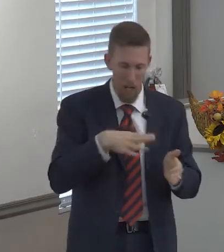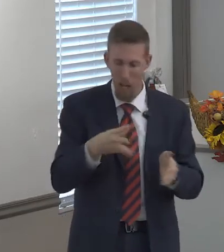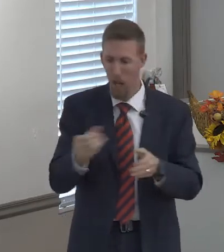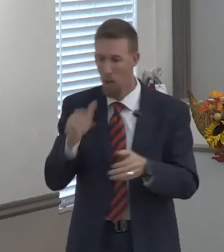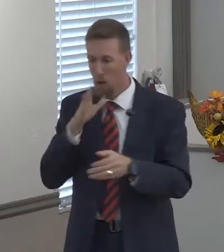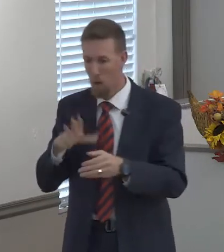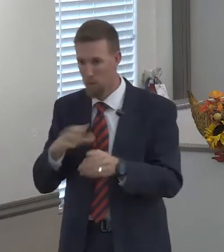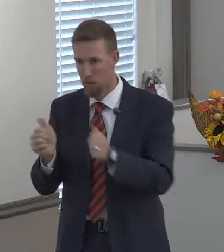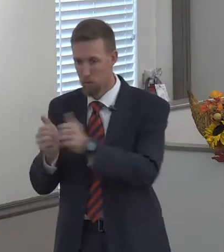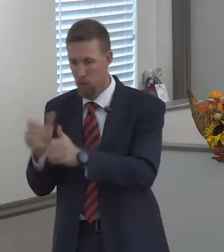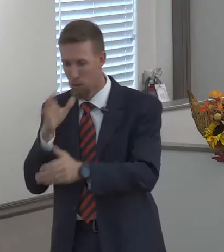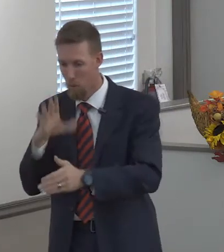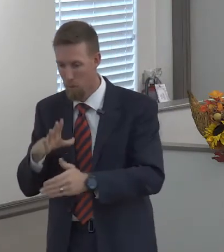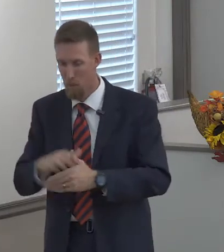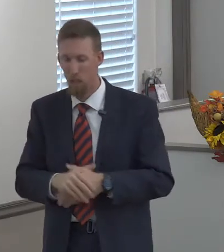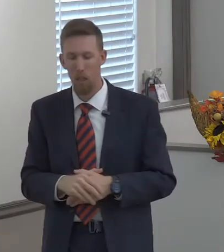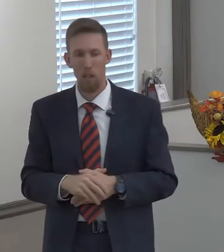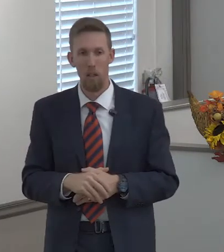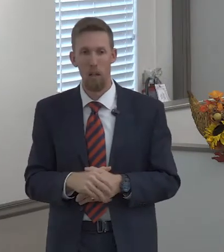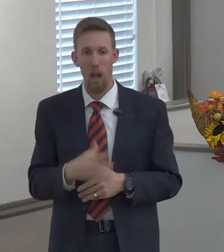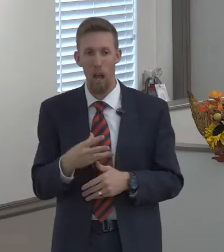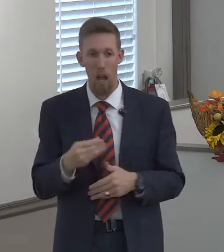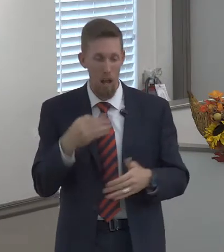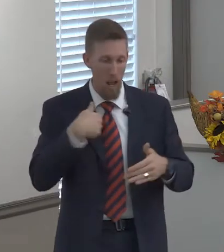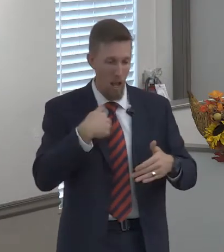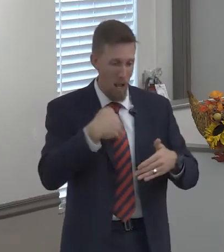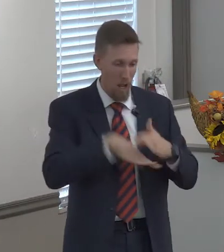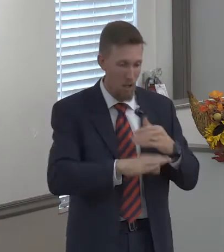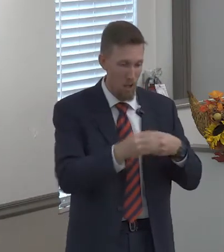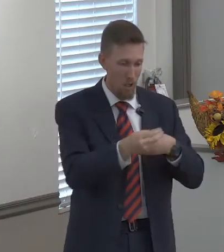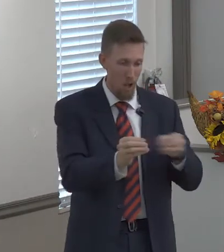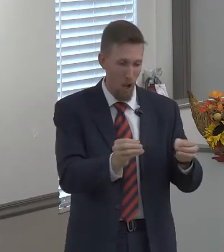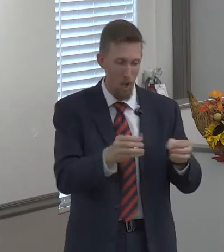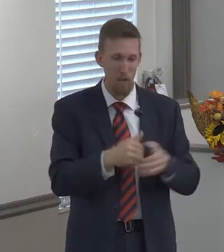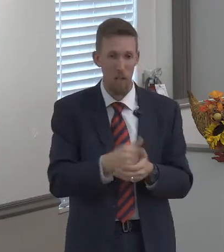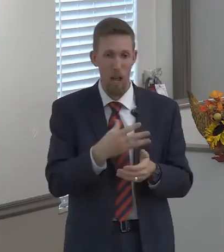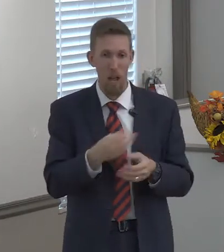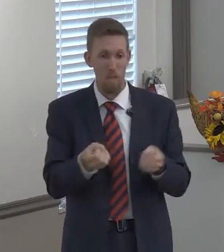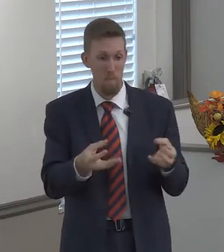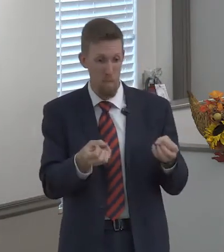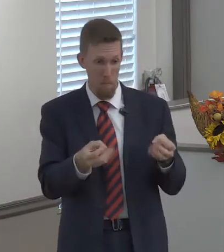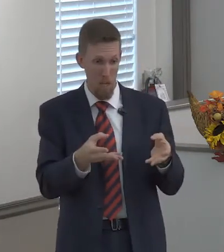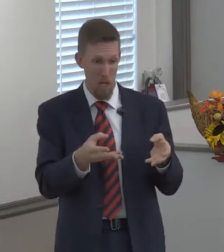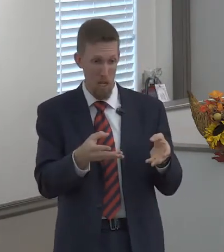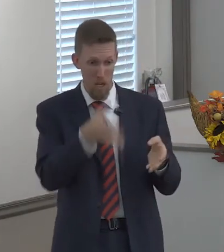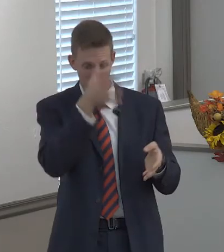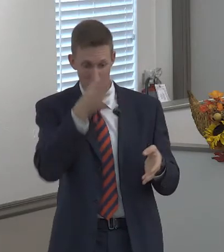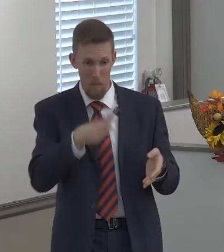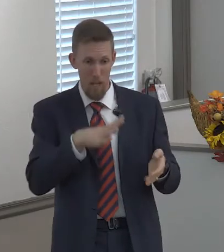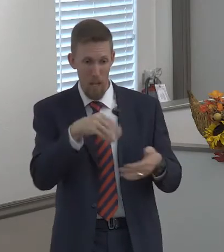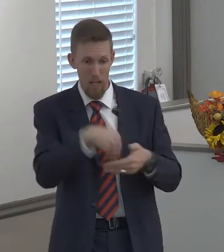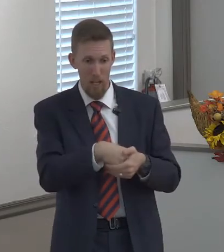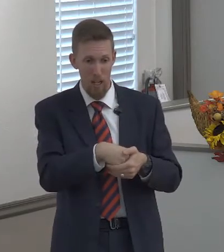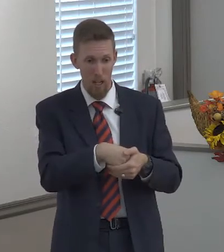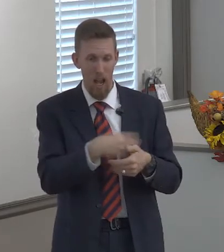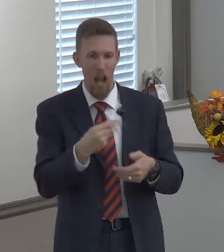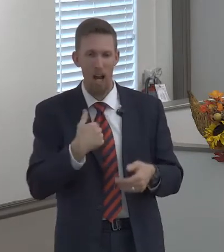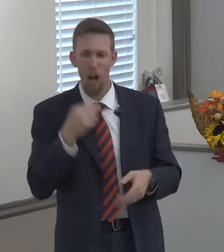you to pray. And oh, man. So we didn't go for a little bit, but then finally, you